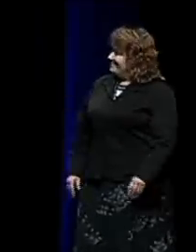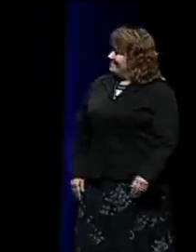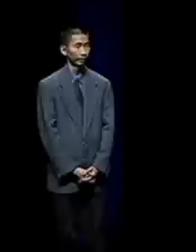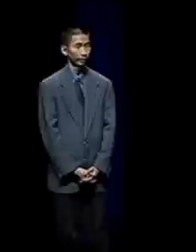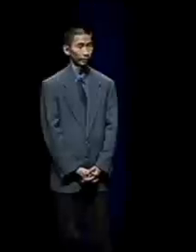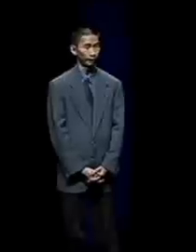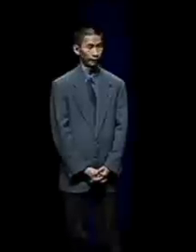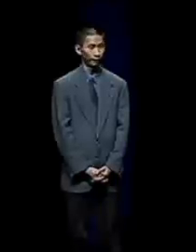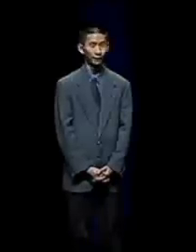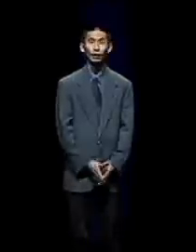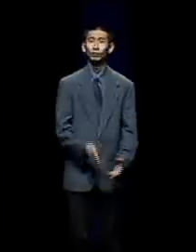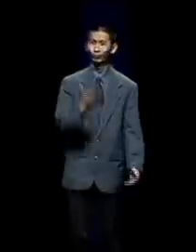Good question.